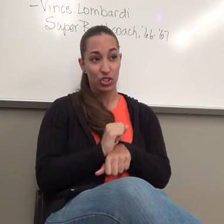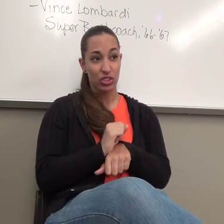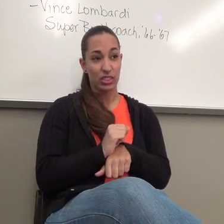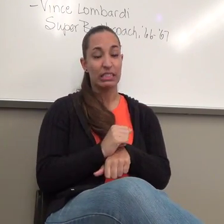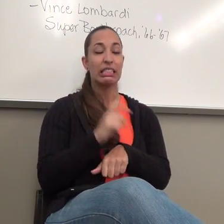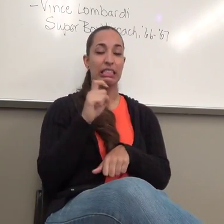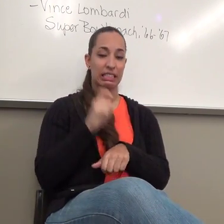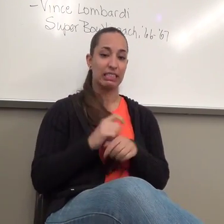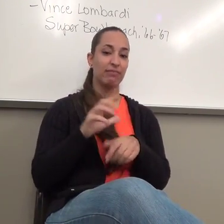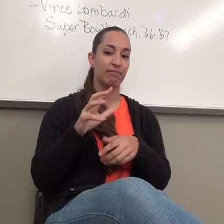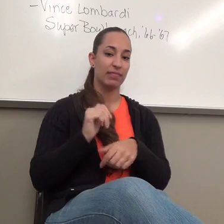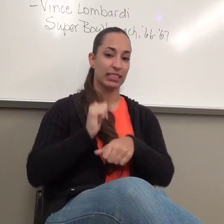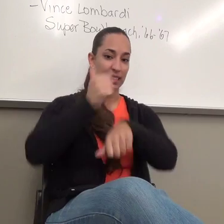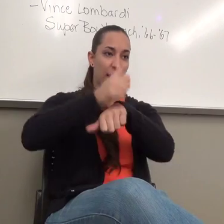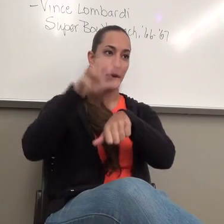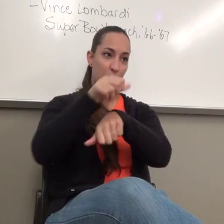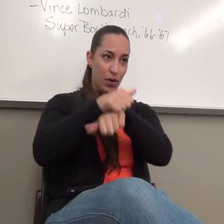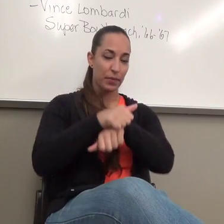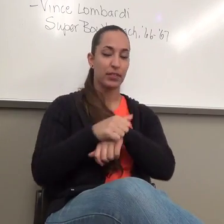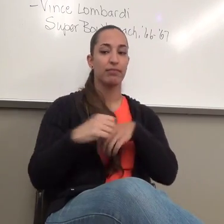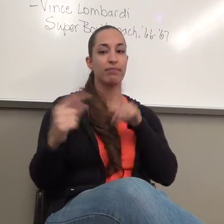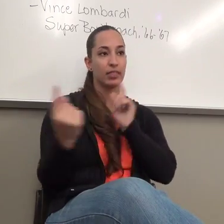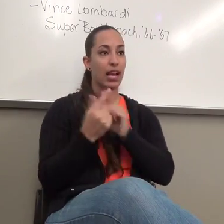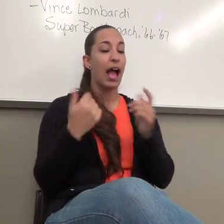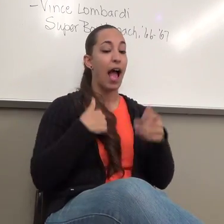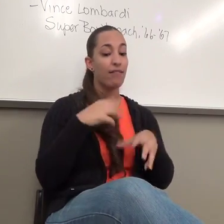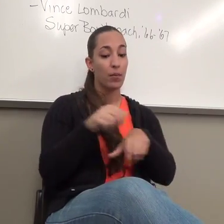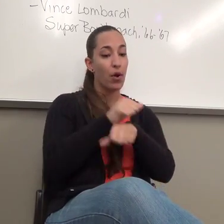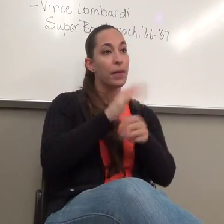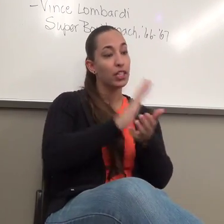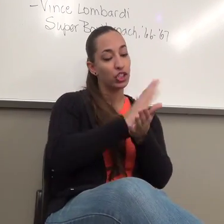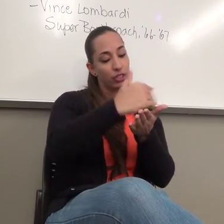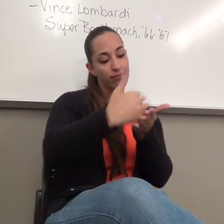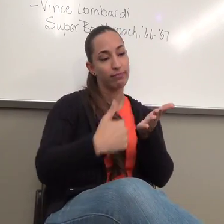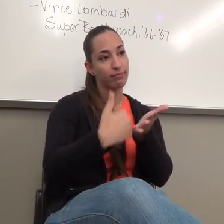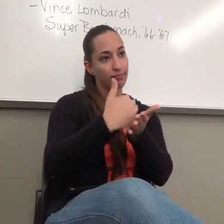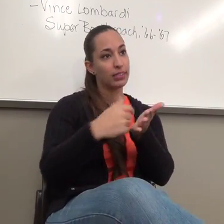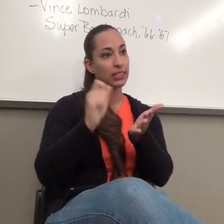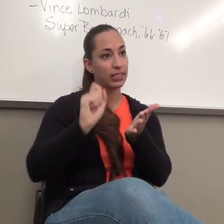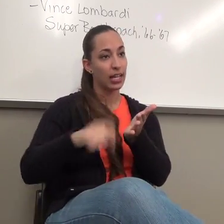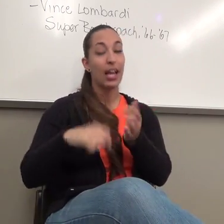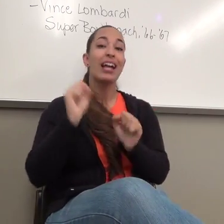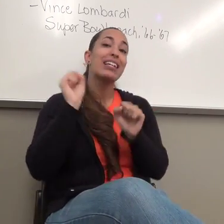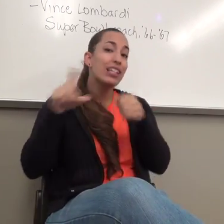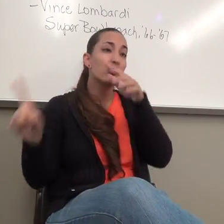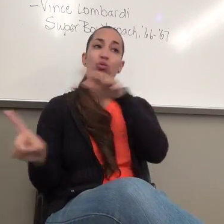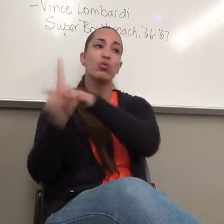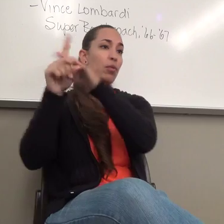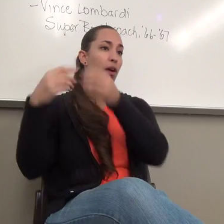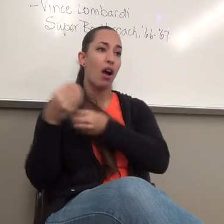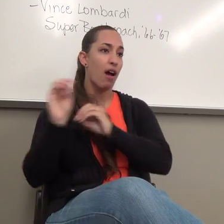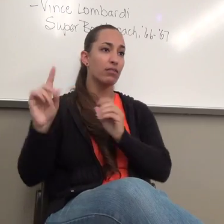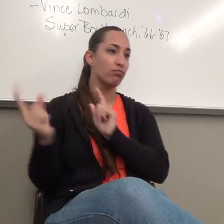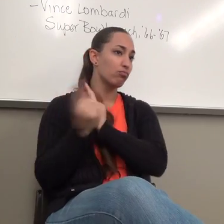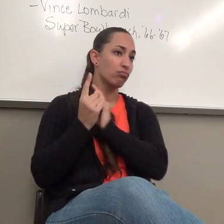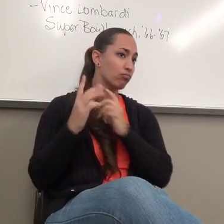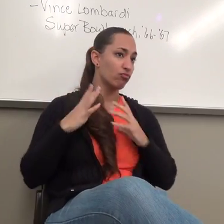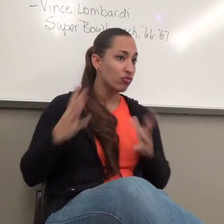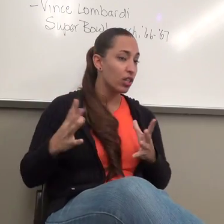appointment. So I have a little appointment sheet. You can always come to my office and talk to me, but I kind of require people who look like they're having trouble at this point in the semester